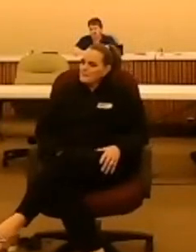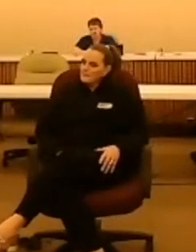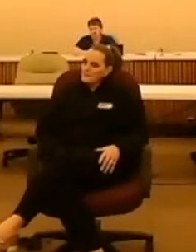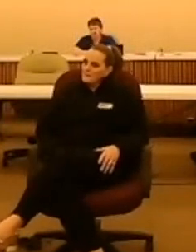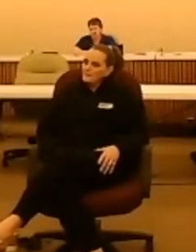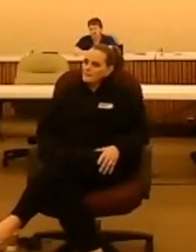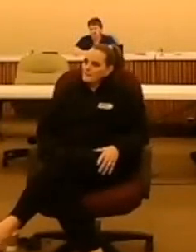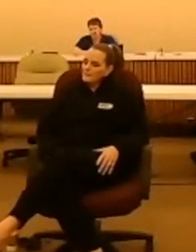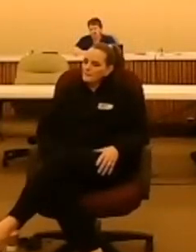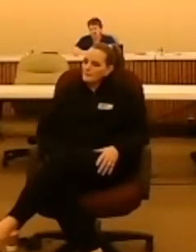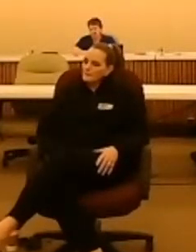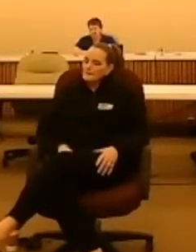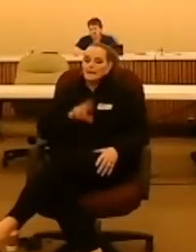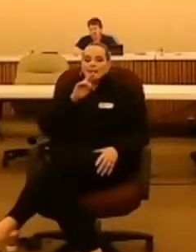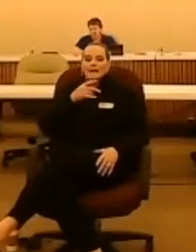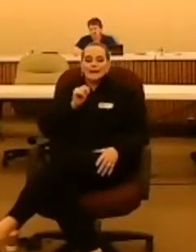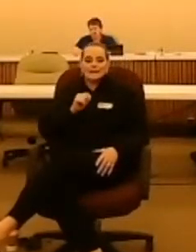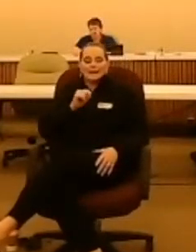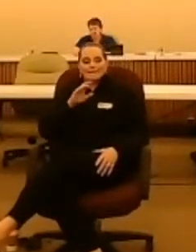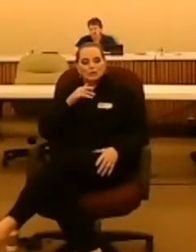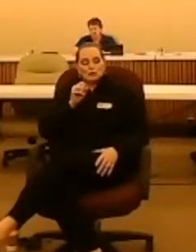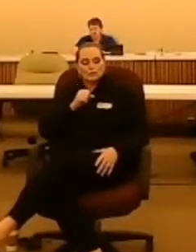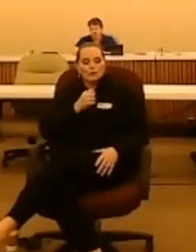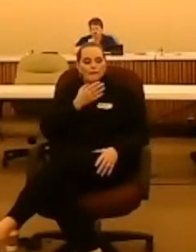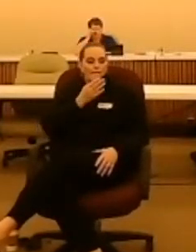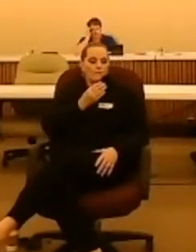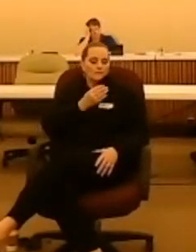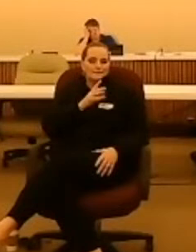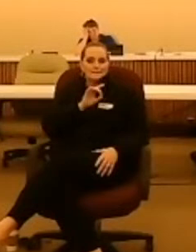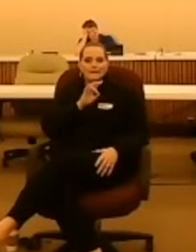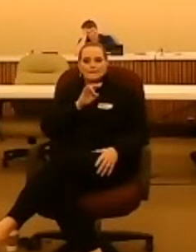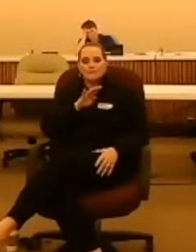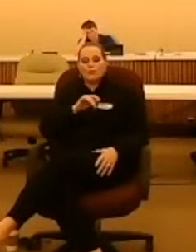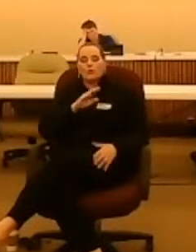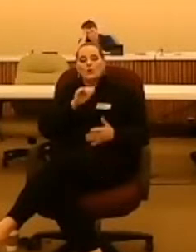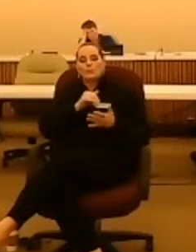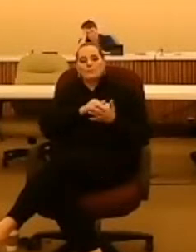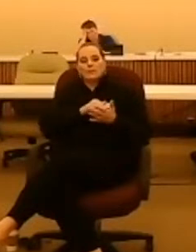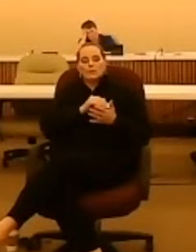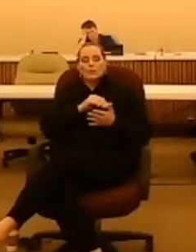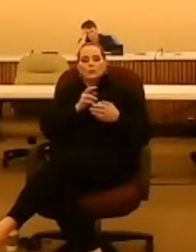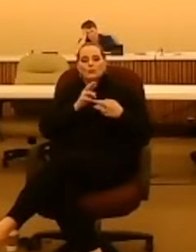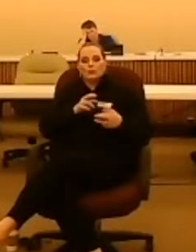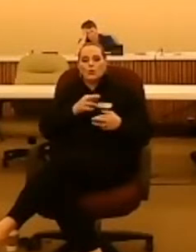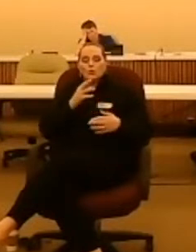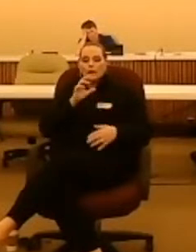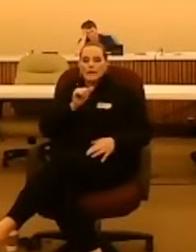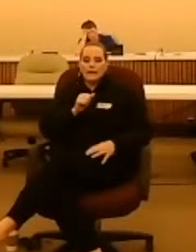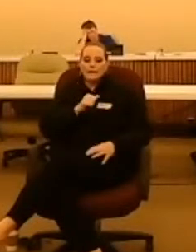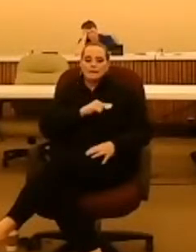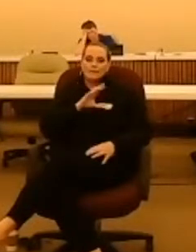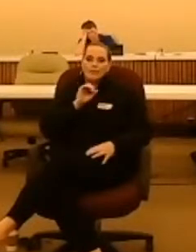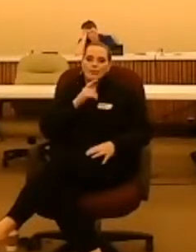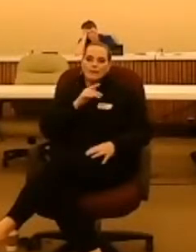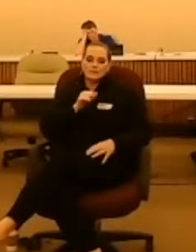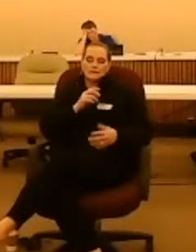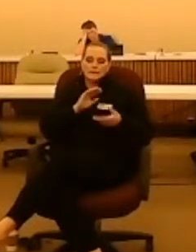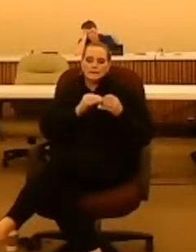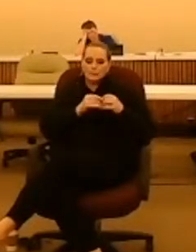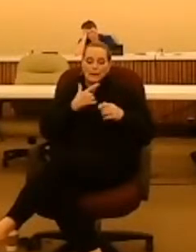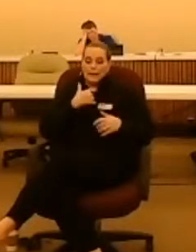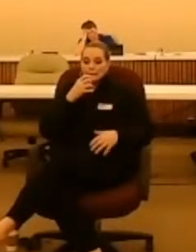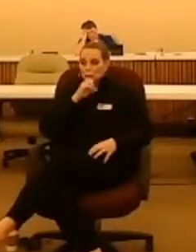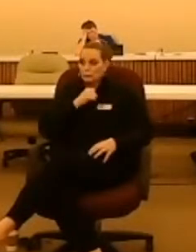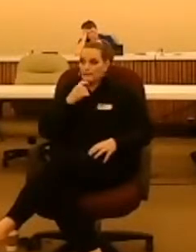Kevin Yost, 1474 Middle Road A. I have a few questions. Number one, I assume this is